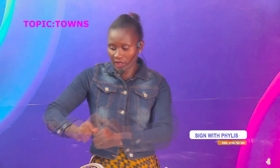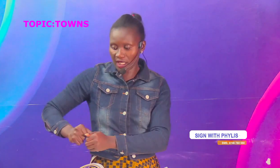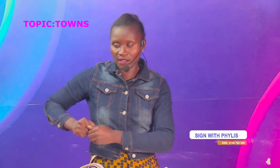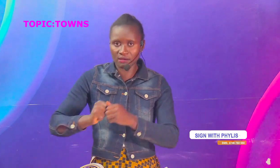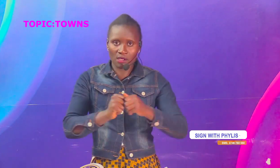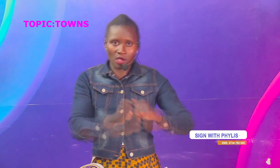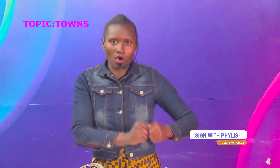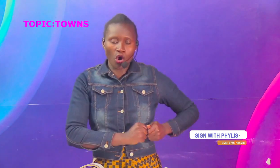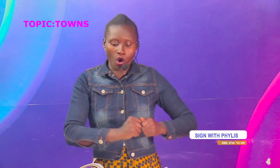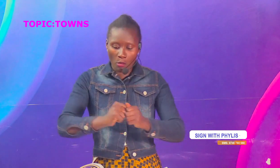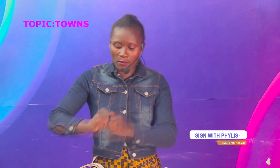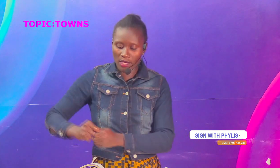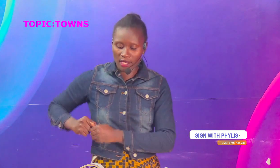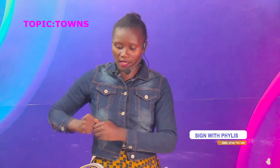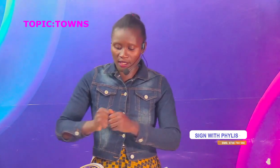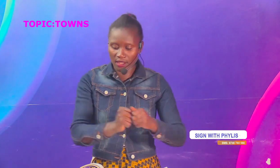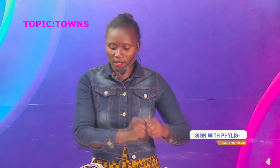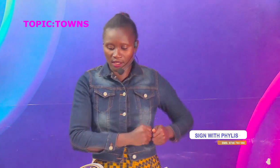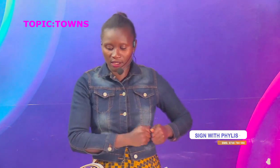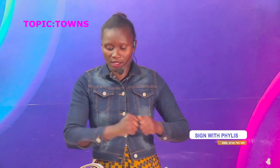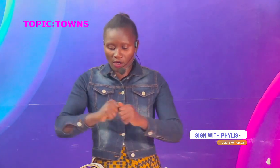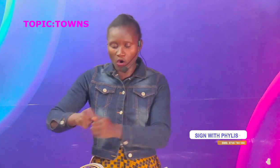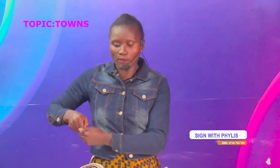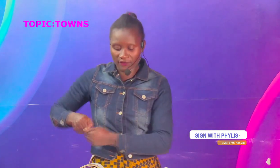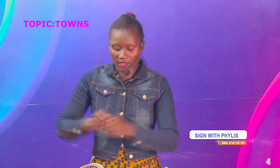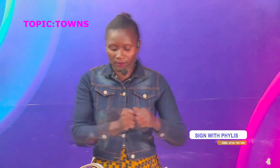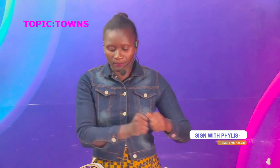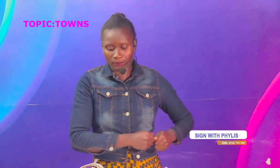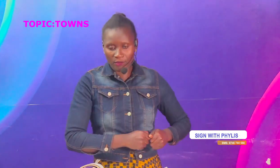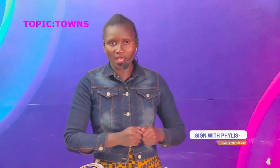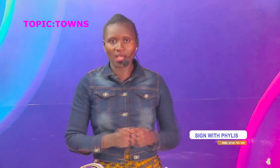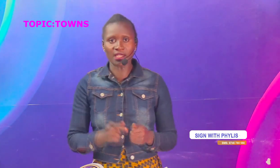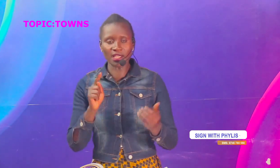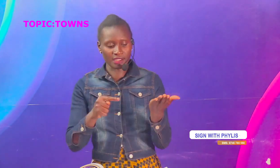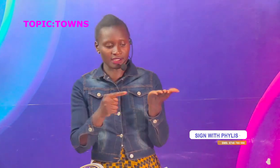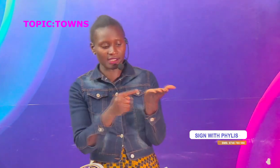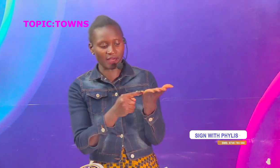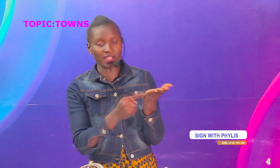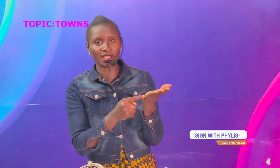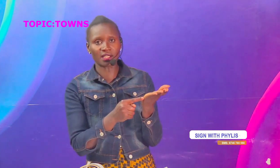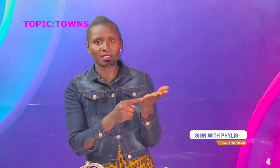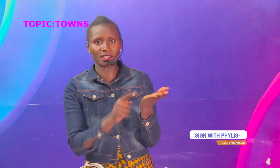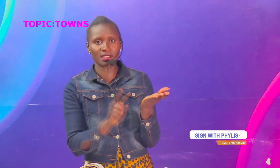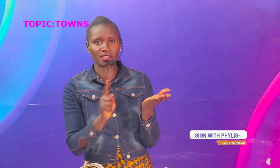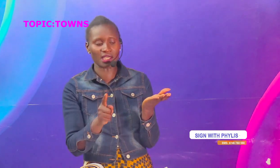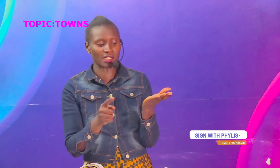this, Homa Bay, Homa Bay. And then Taveta. This is the sign that I showed